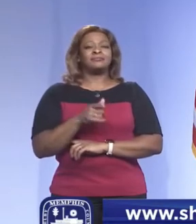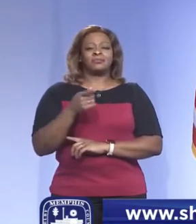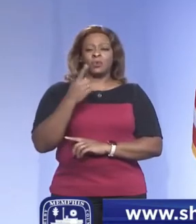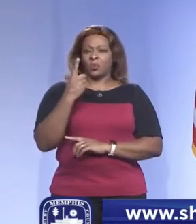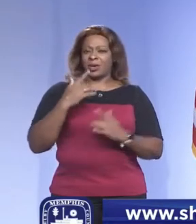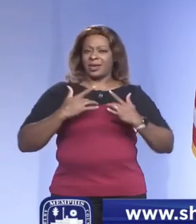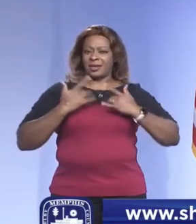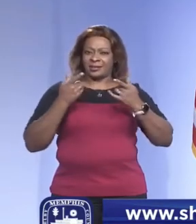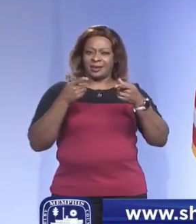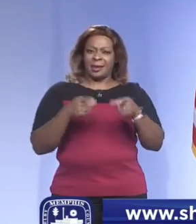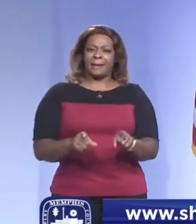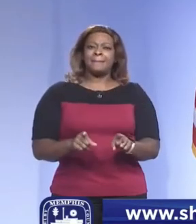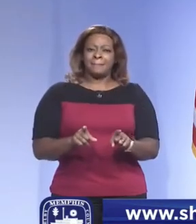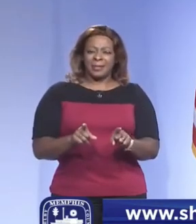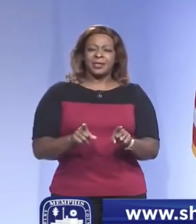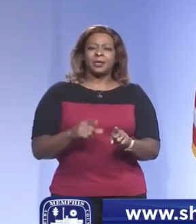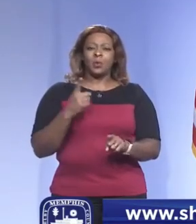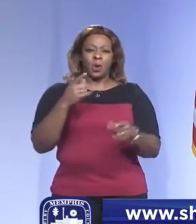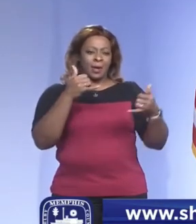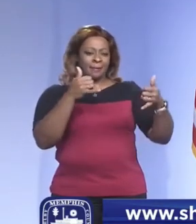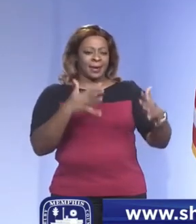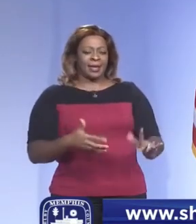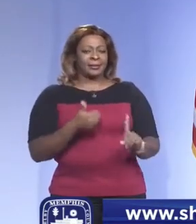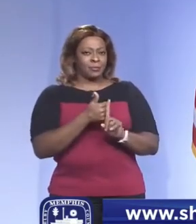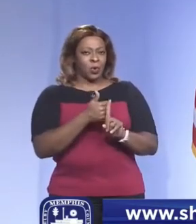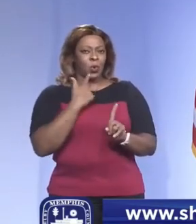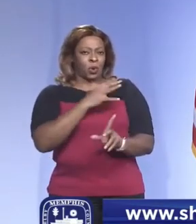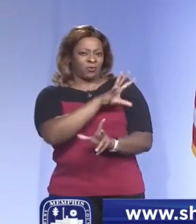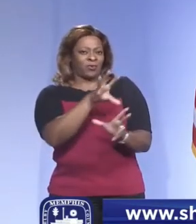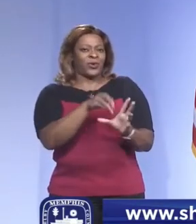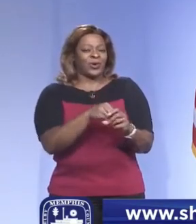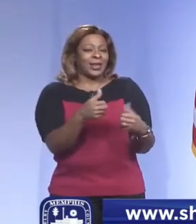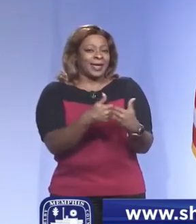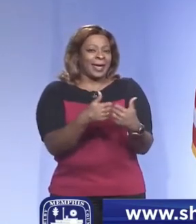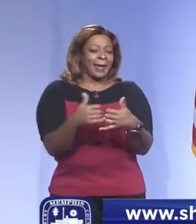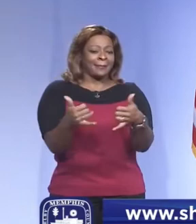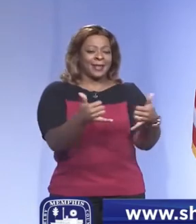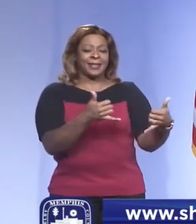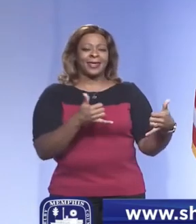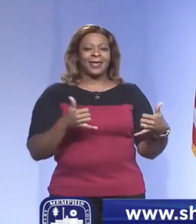where a player who participated in the game